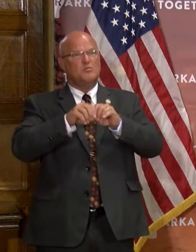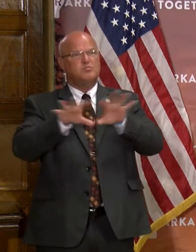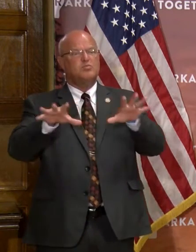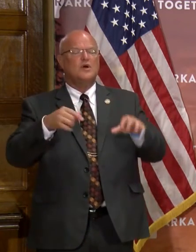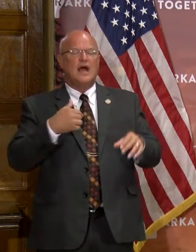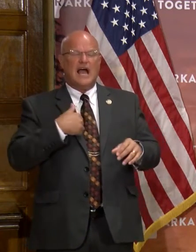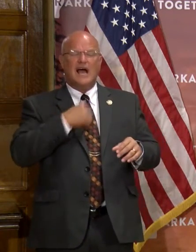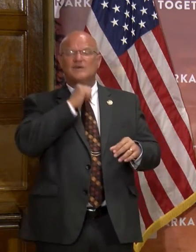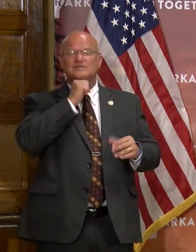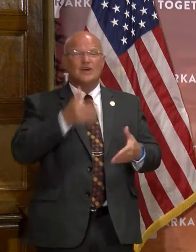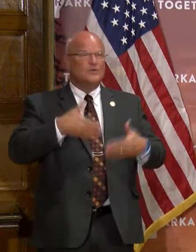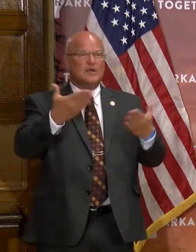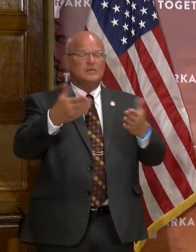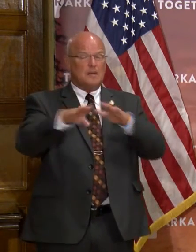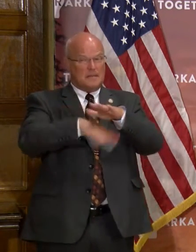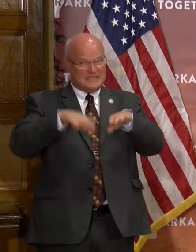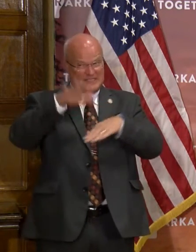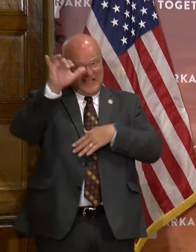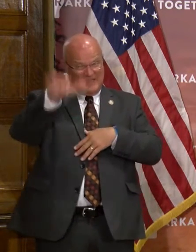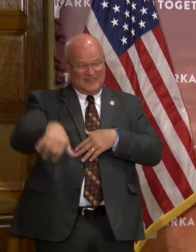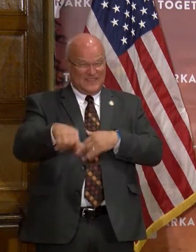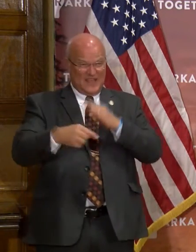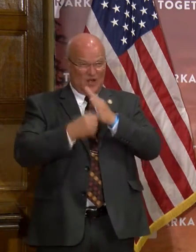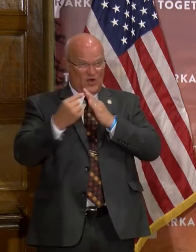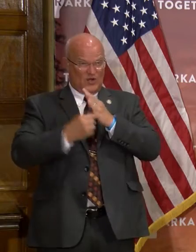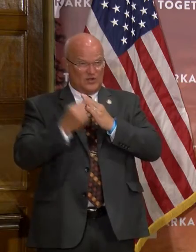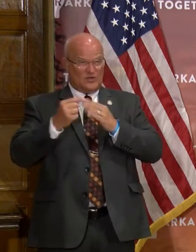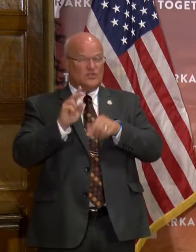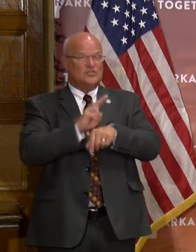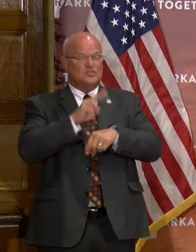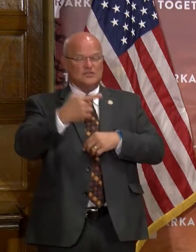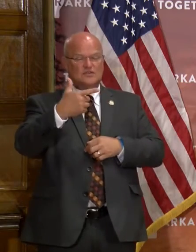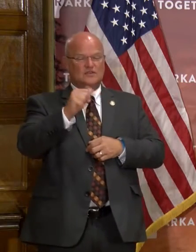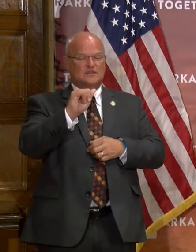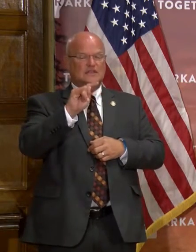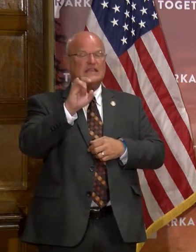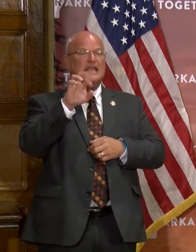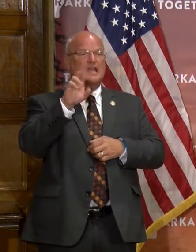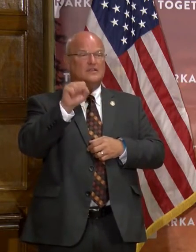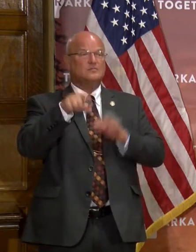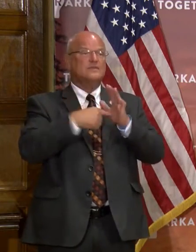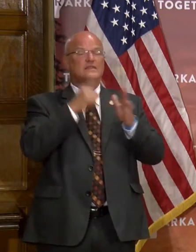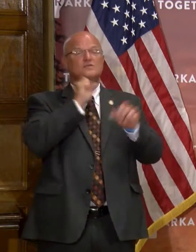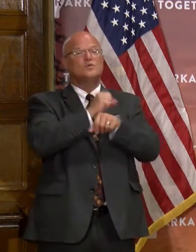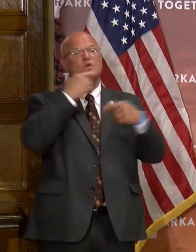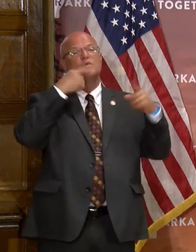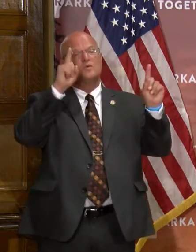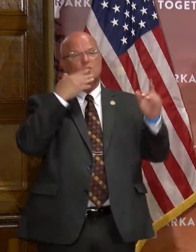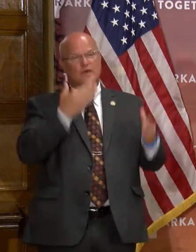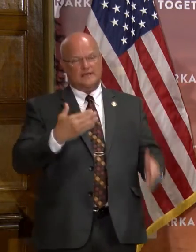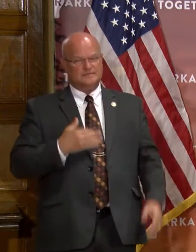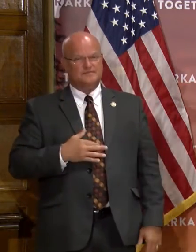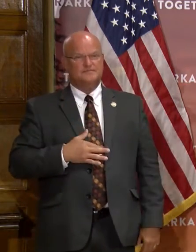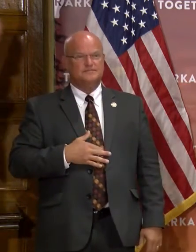I would not recommend, based on that particular article, the use of gaiters, but these do work very well.